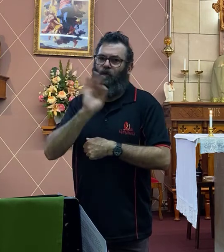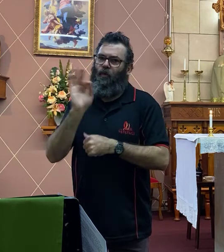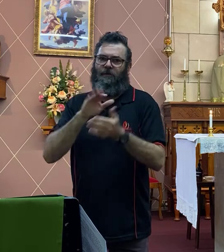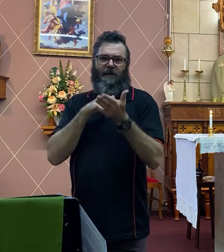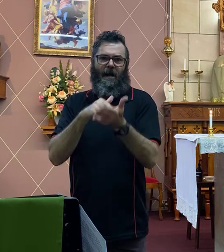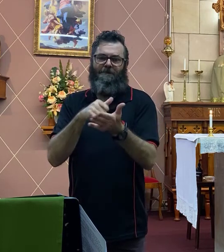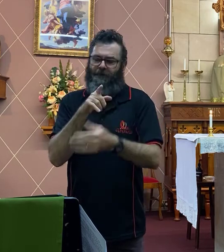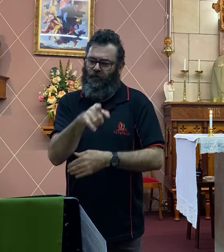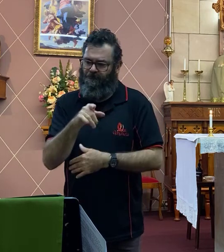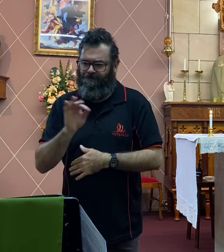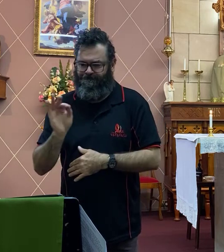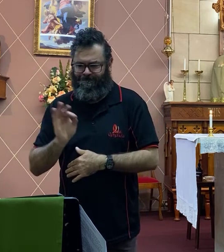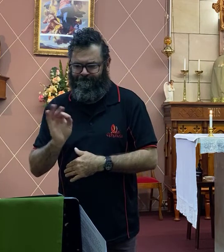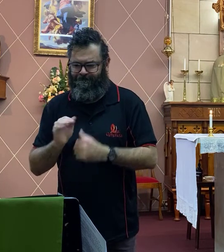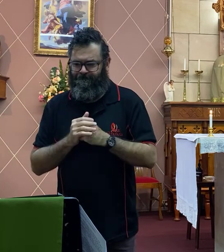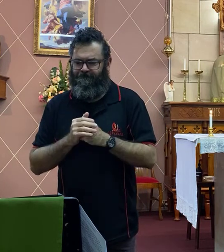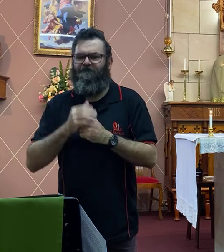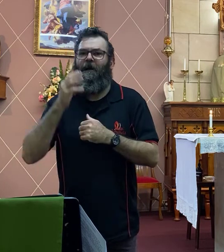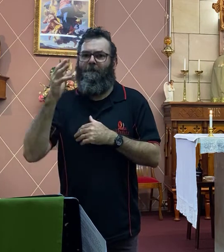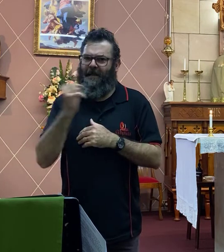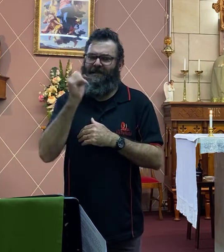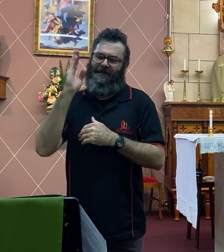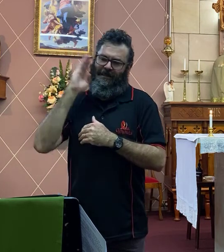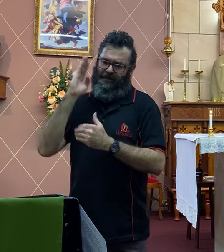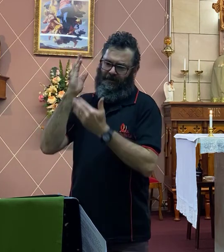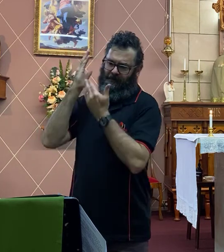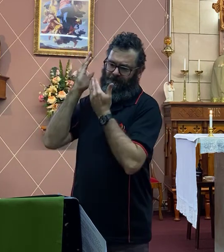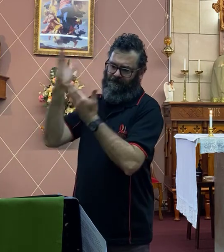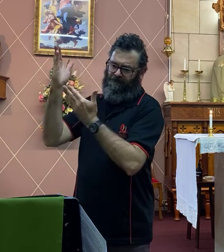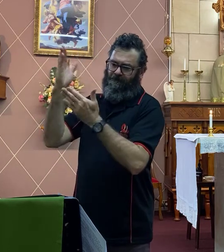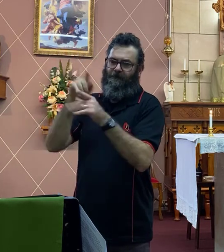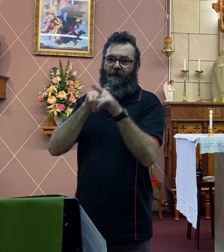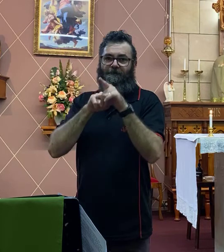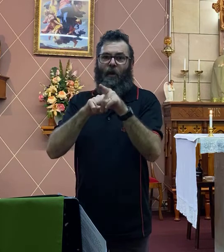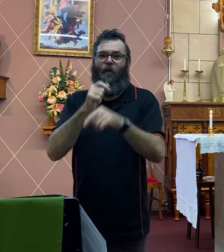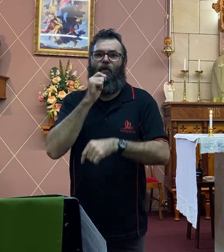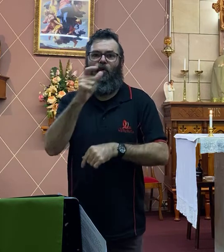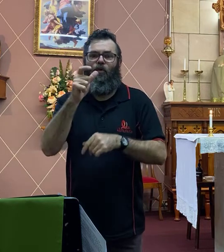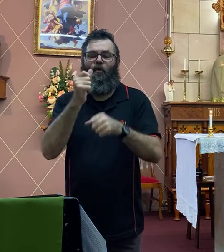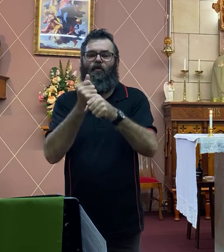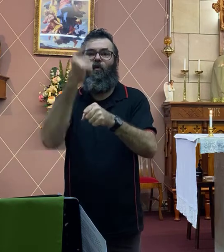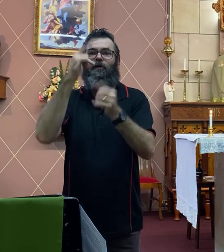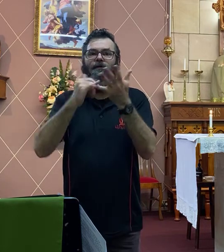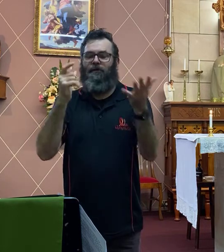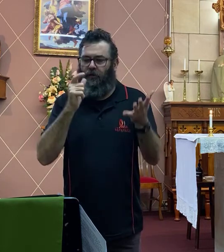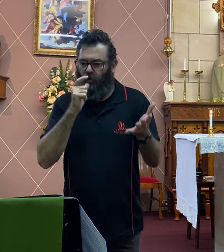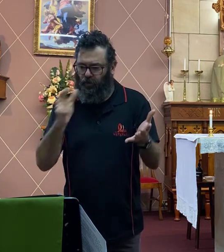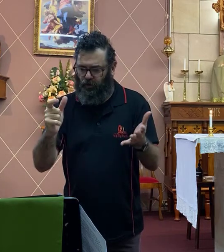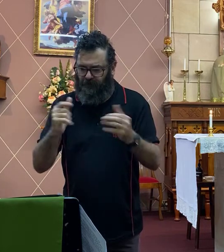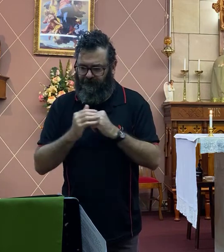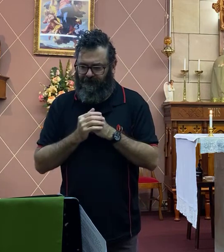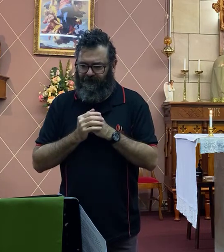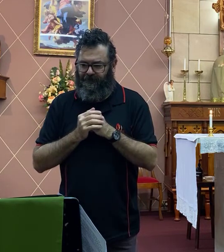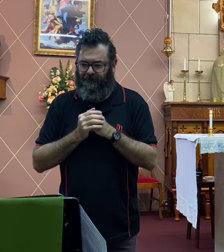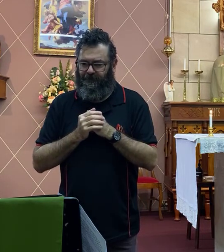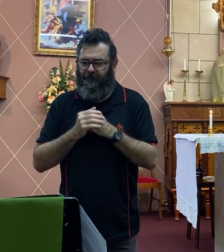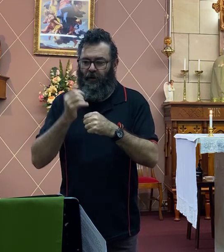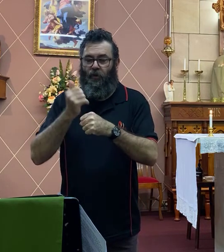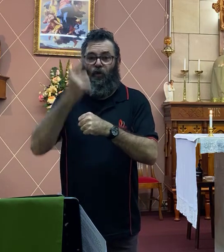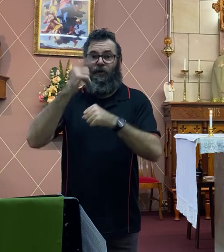God, this will not help you. You must listen and follow God's word.